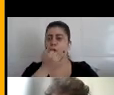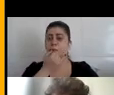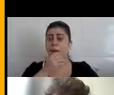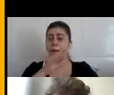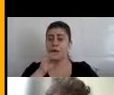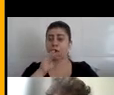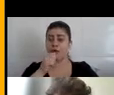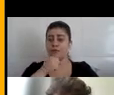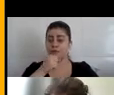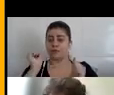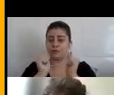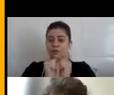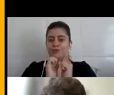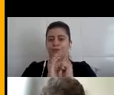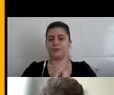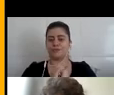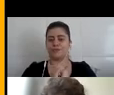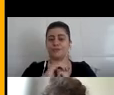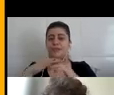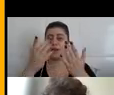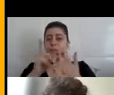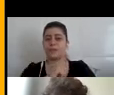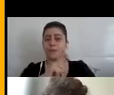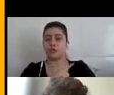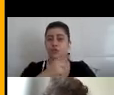217 cities with 20 new cities